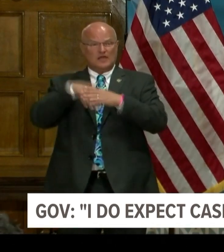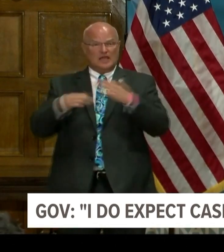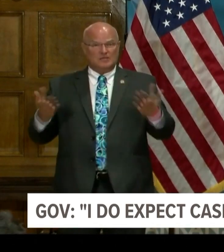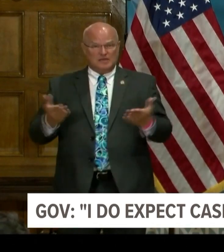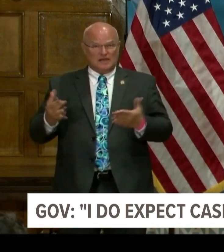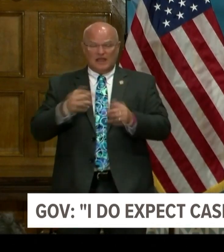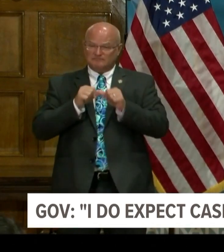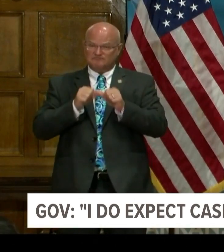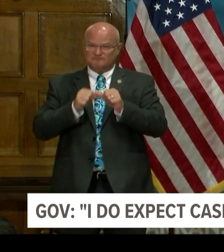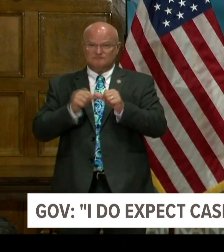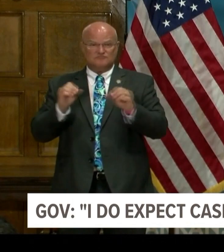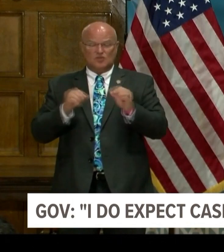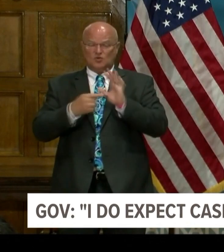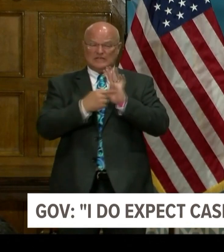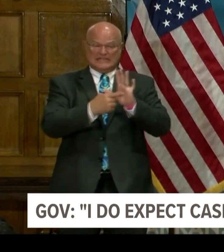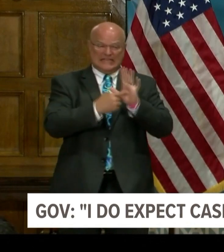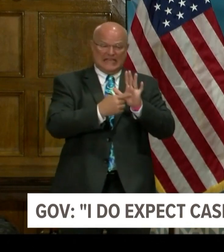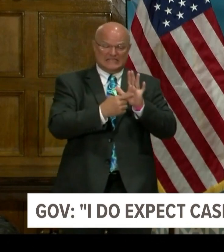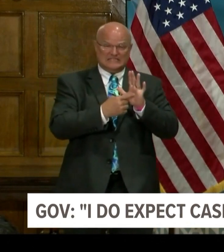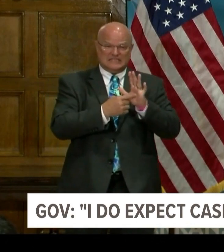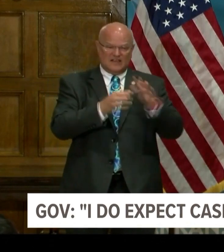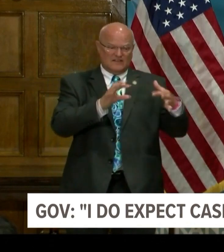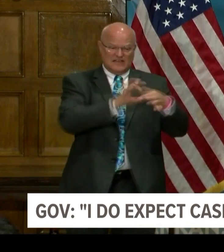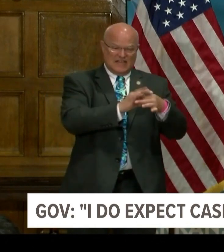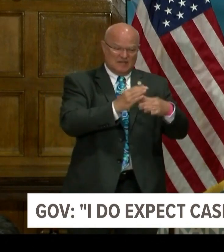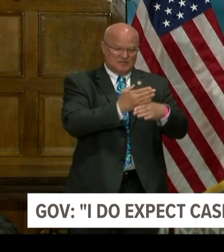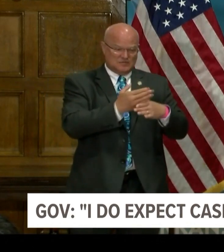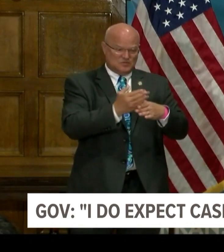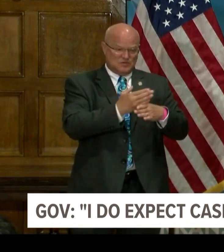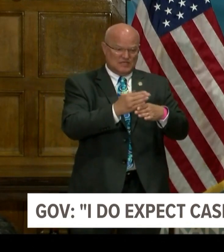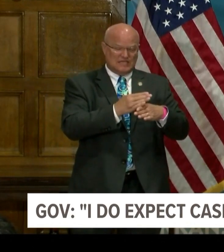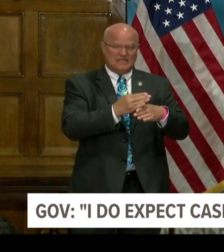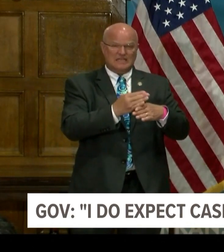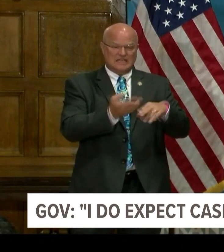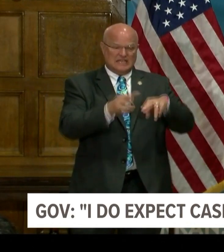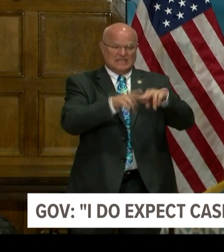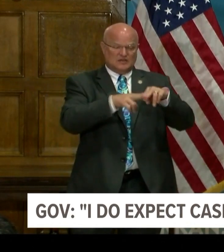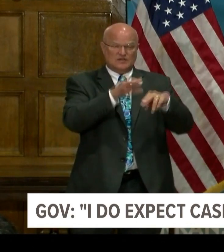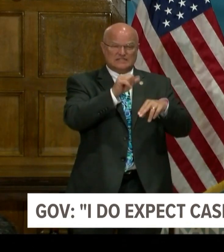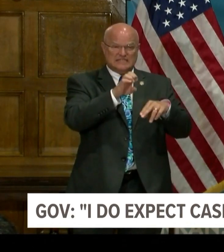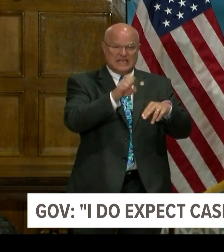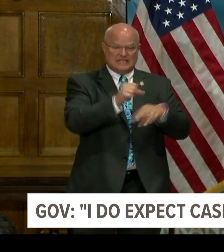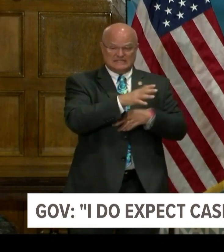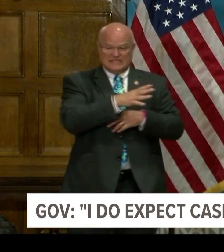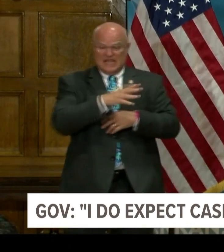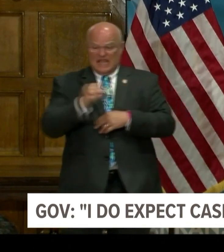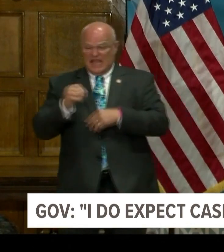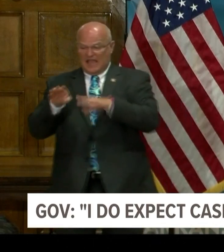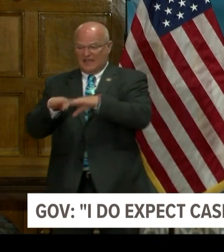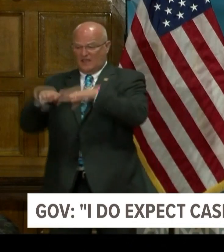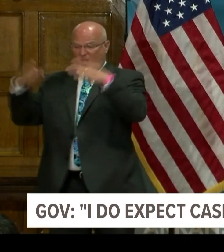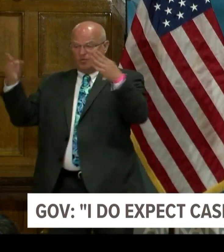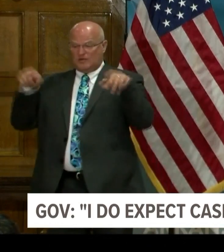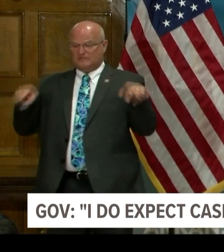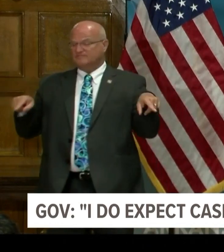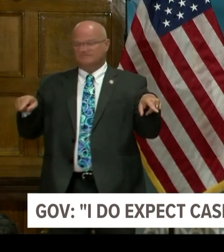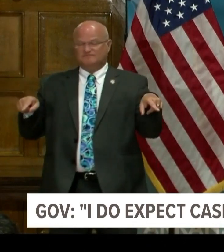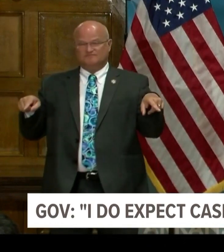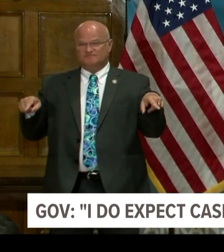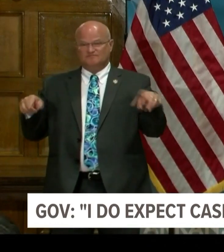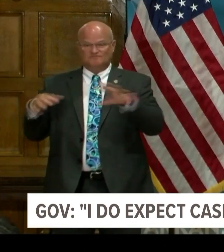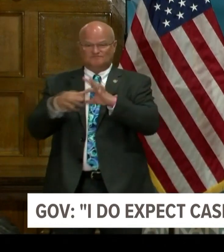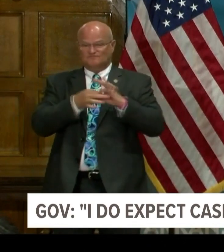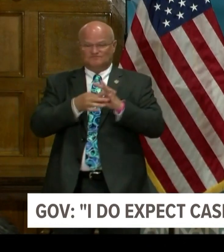and there continues to be no indication of a connection between the increase in cases and the lifting of